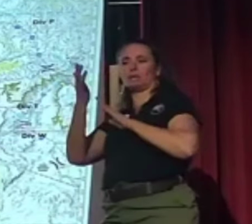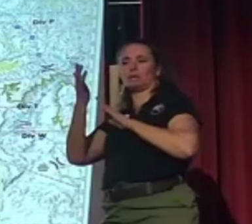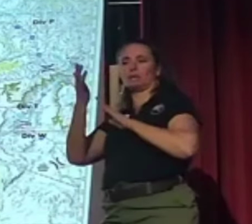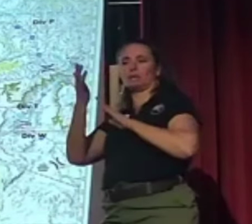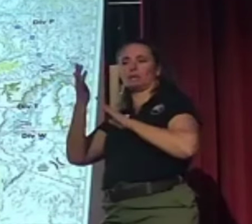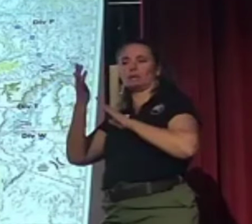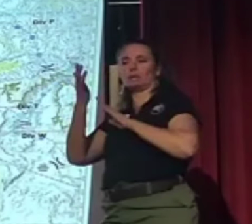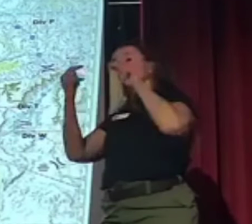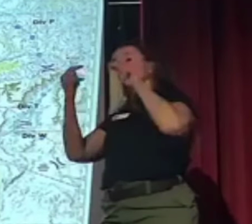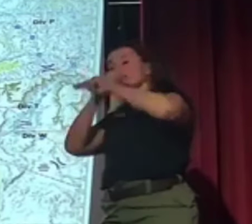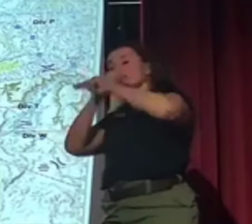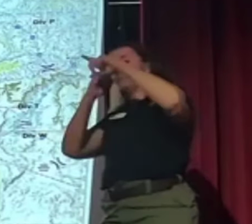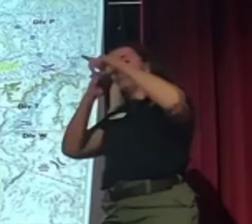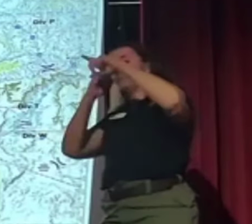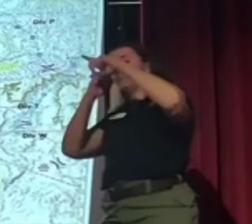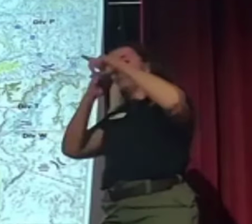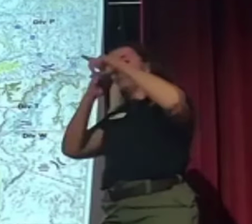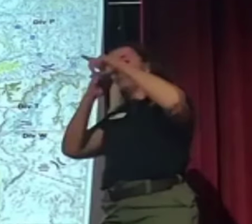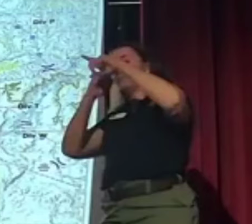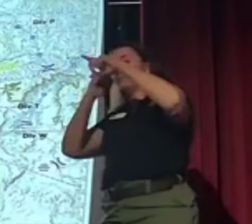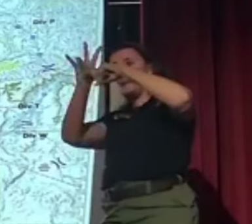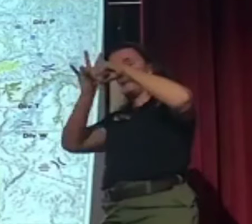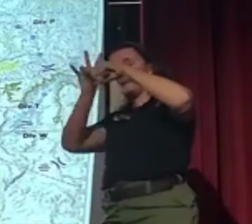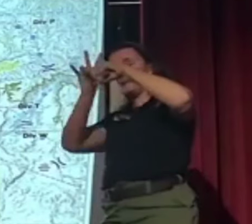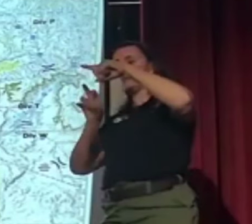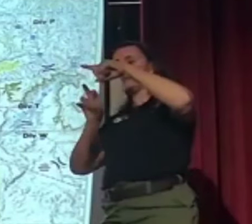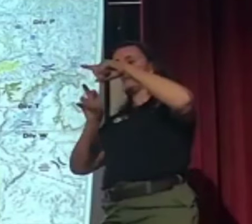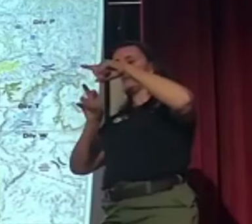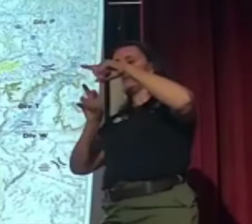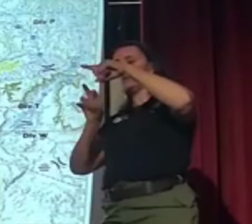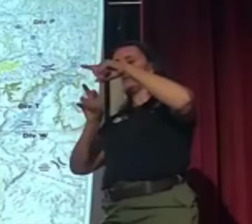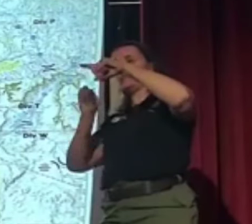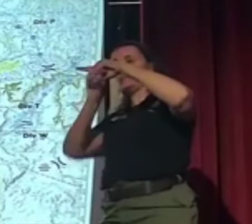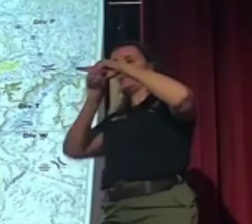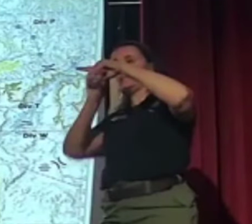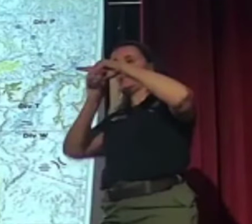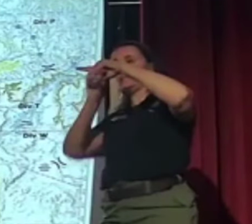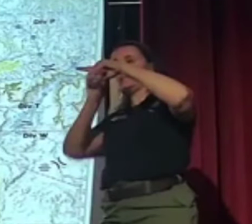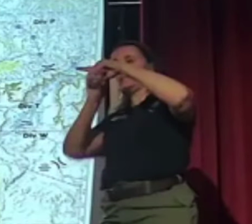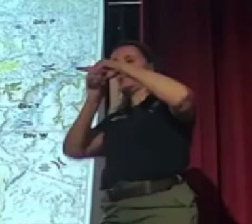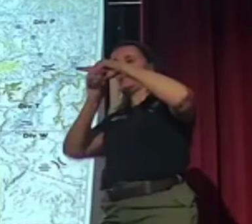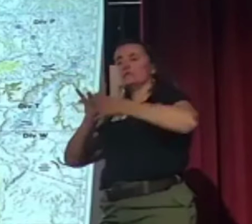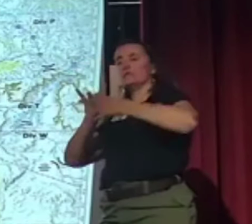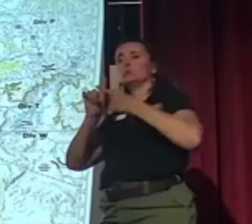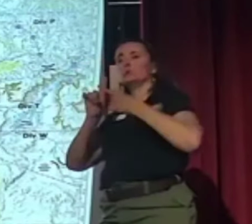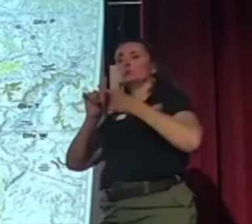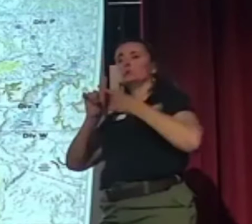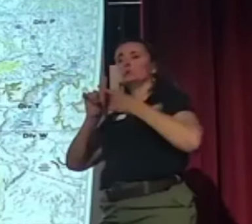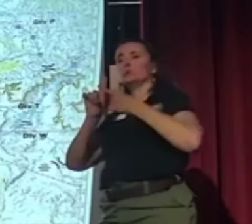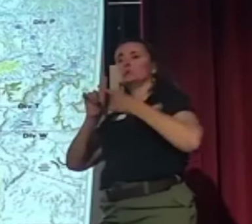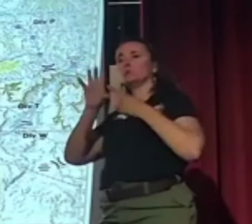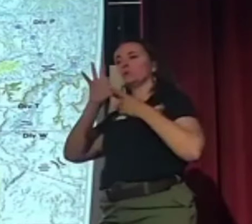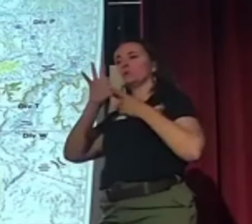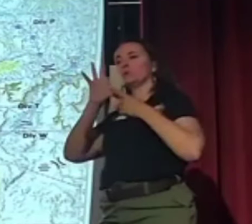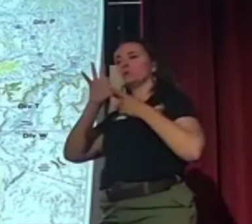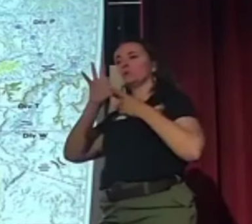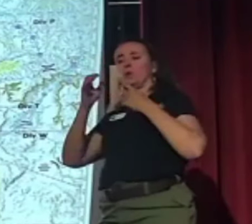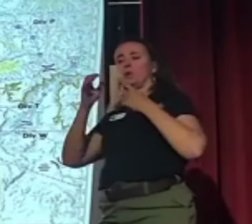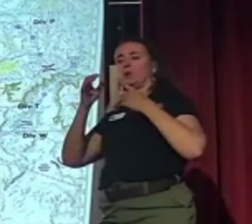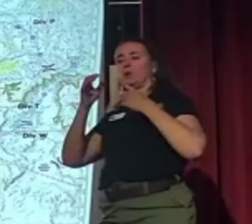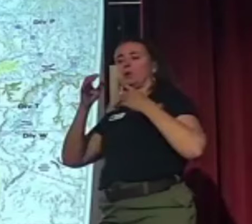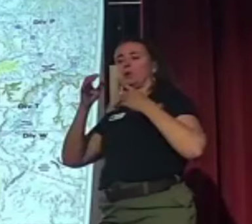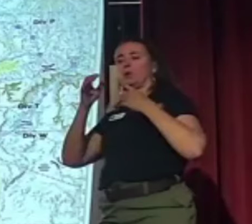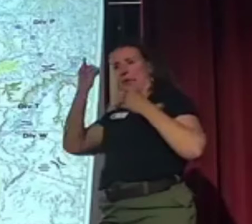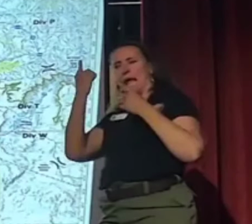that highway corridor, and eventually bringing it back down and tying back into Coal Black on Deadman Mesa.